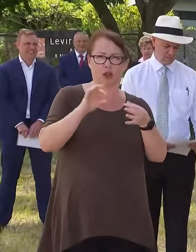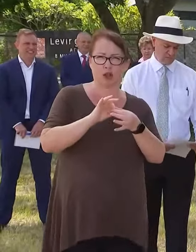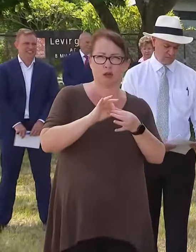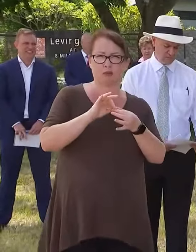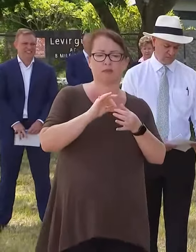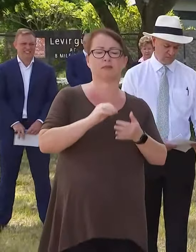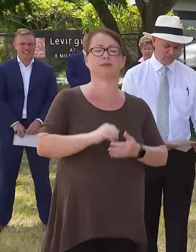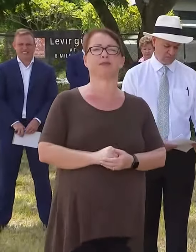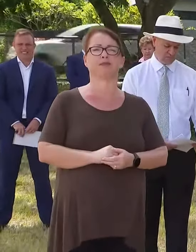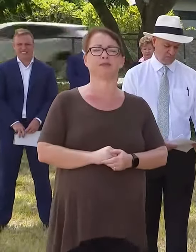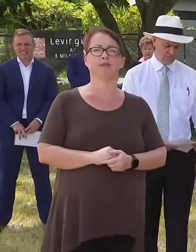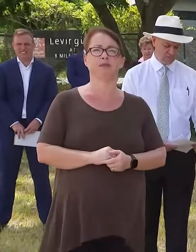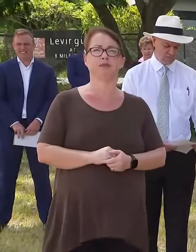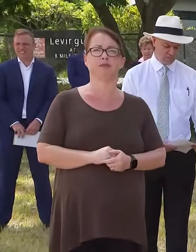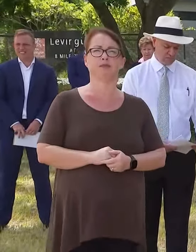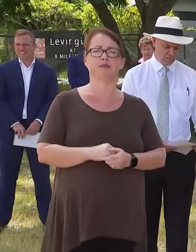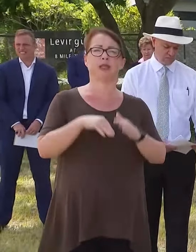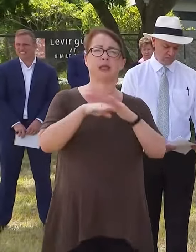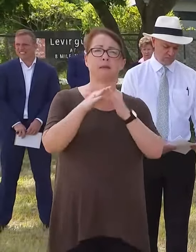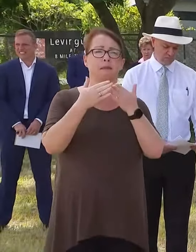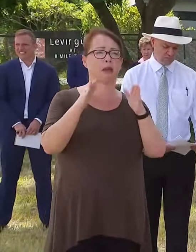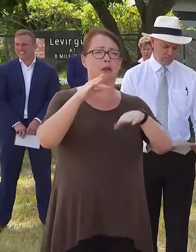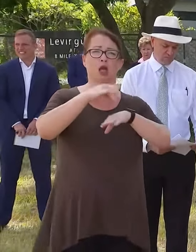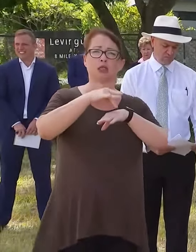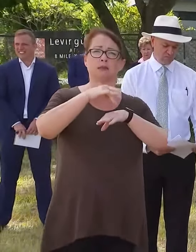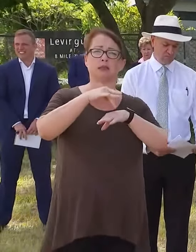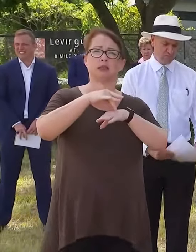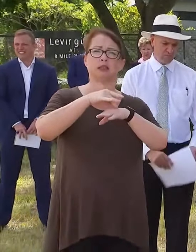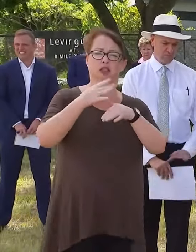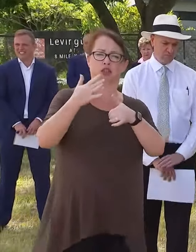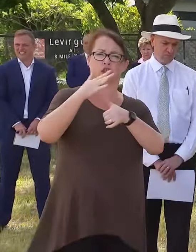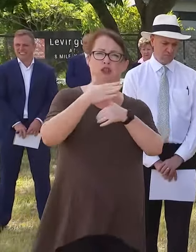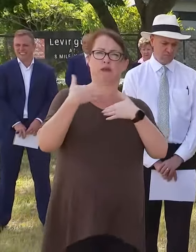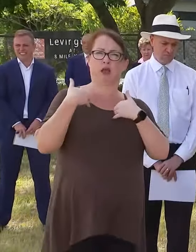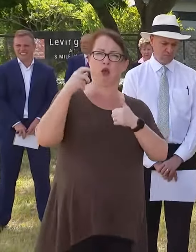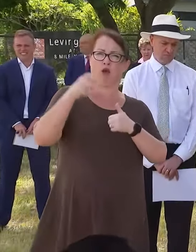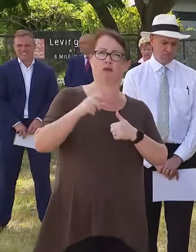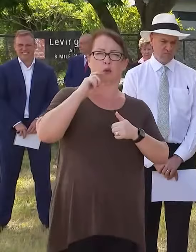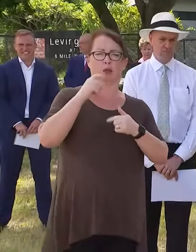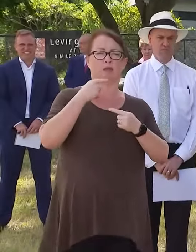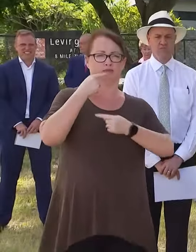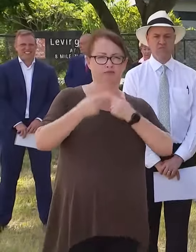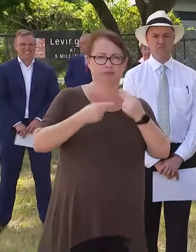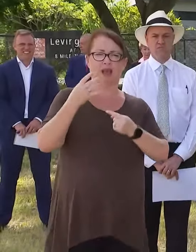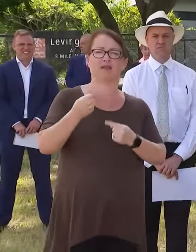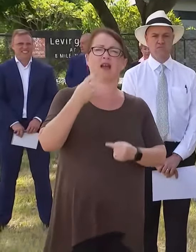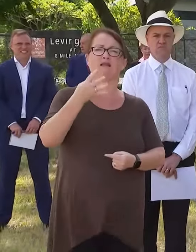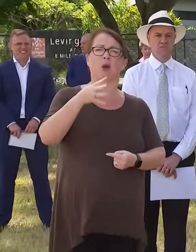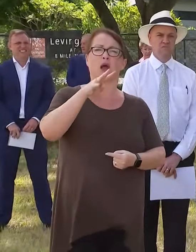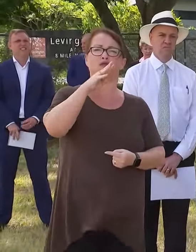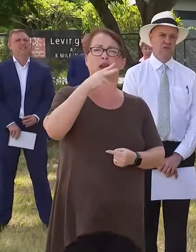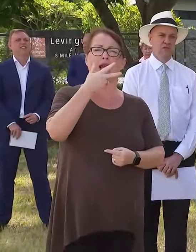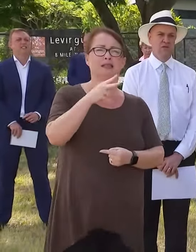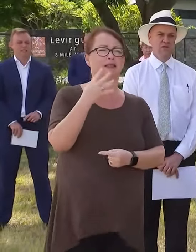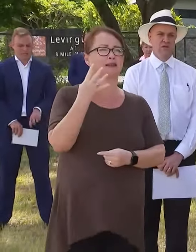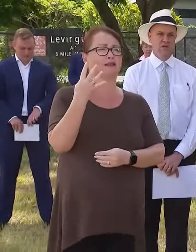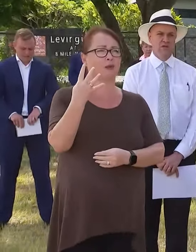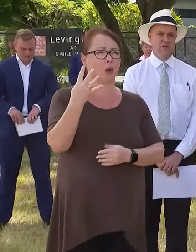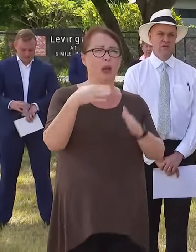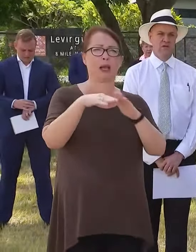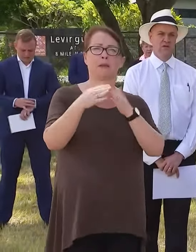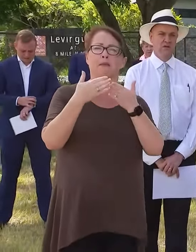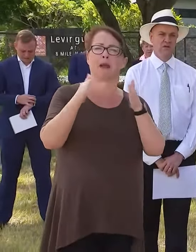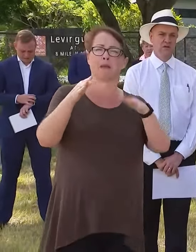of our numbers in our public hospitals, the Chief Health Officer will give a little bit more about that, but there's 484 in our